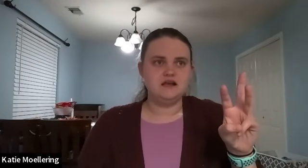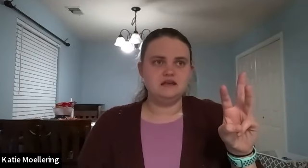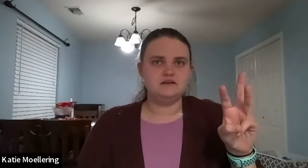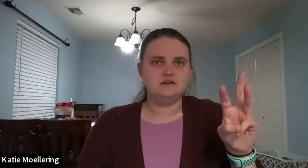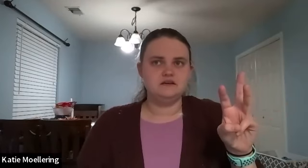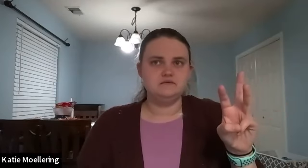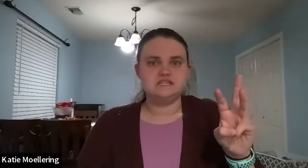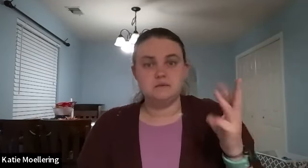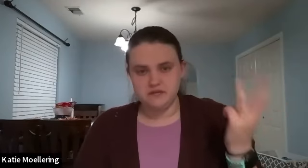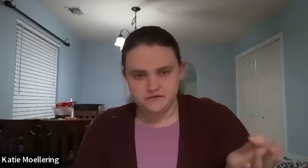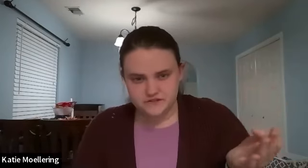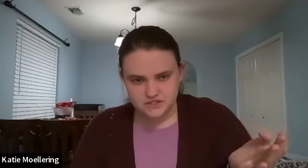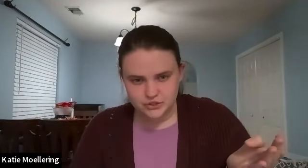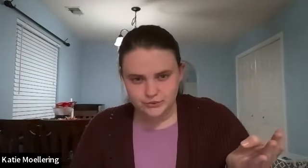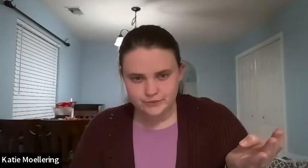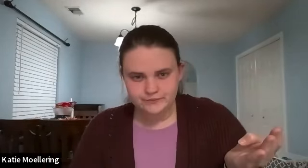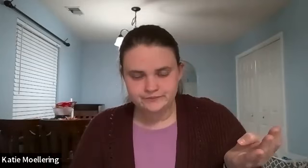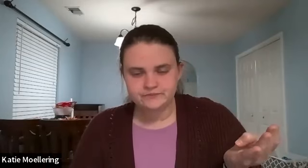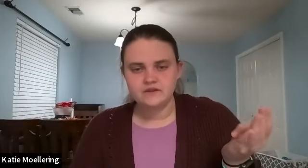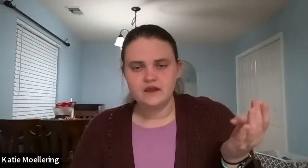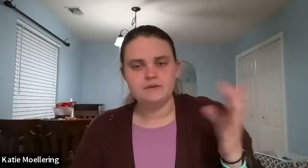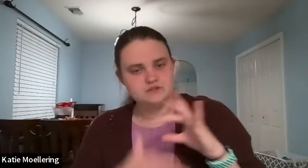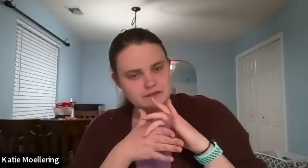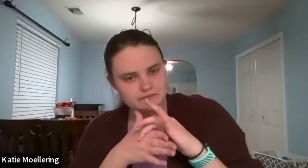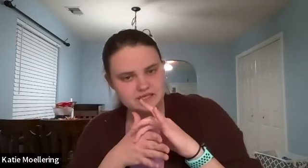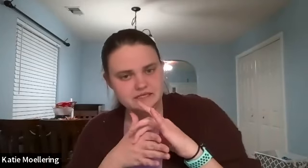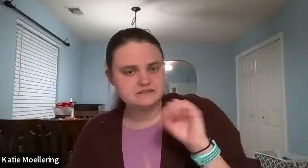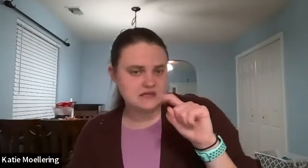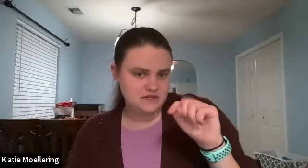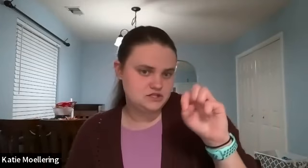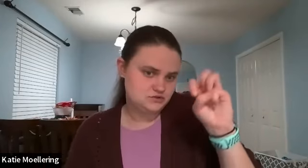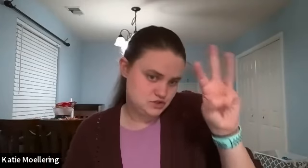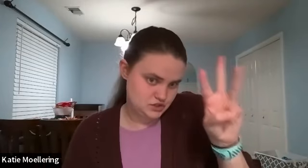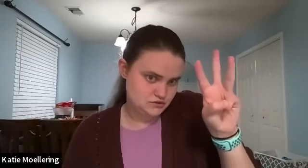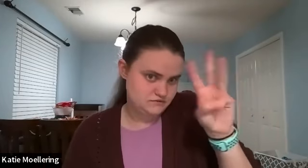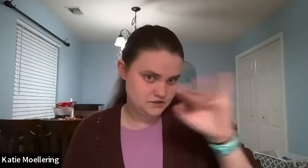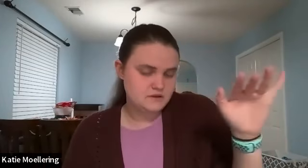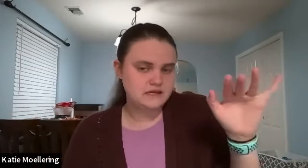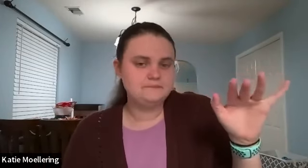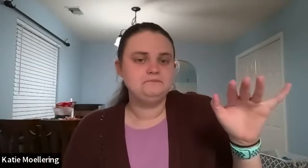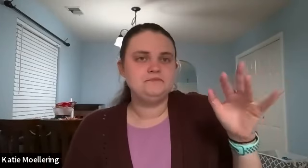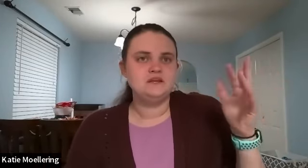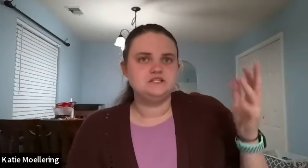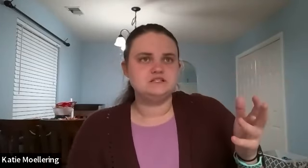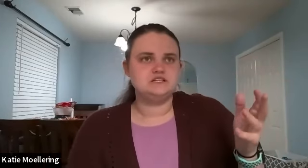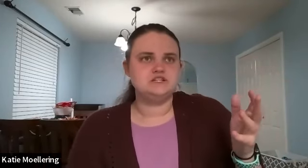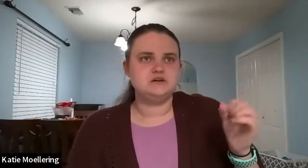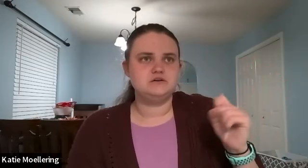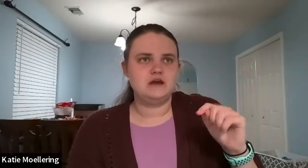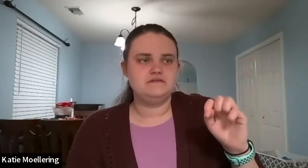like, if it's like a beef stew, I would do like meat and then do stew, fingerspelling it. Just because, I feel